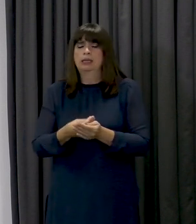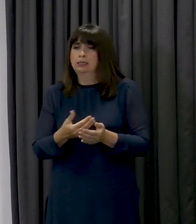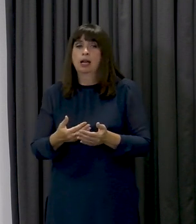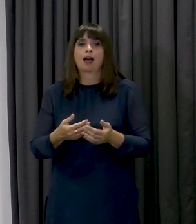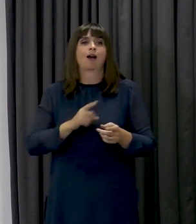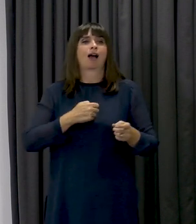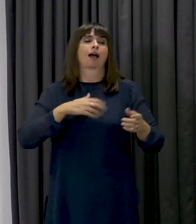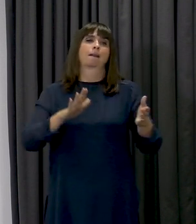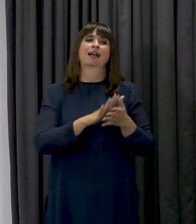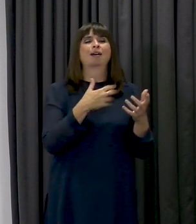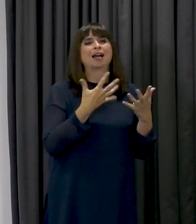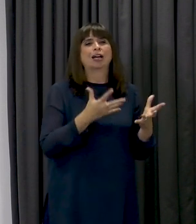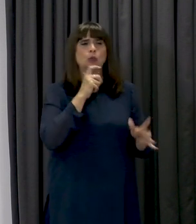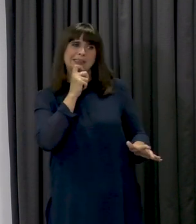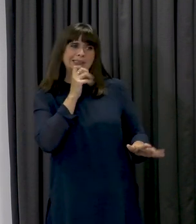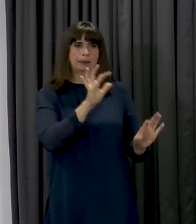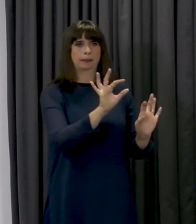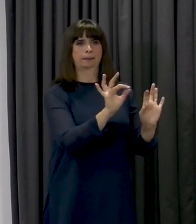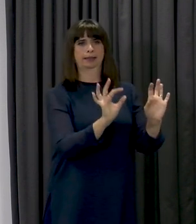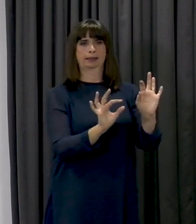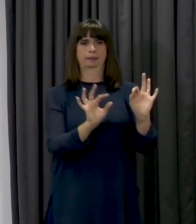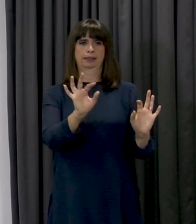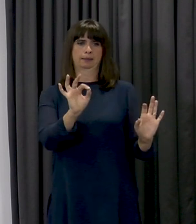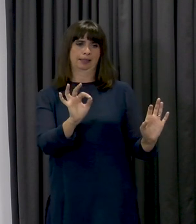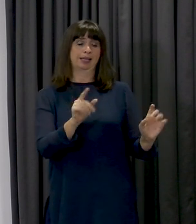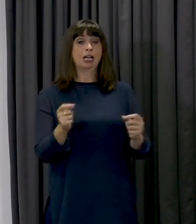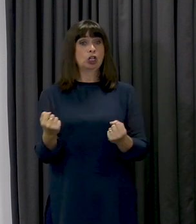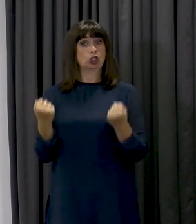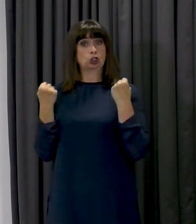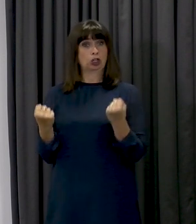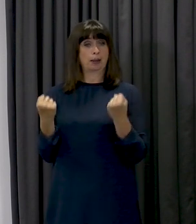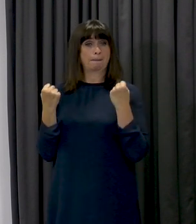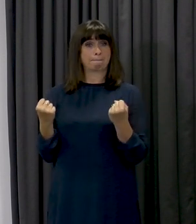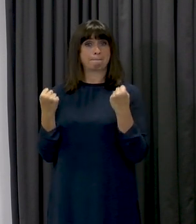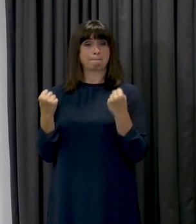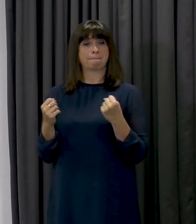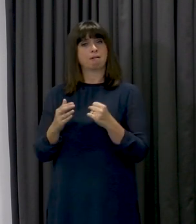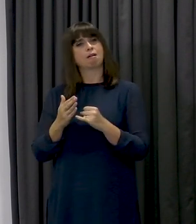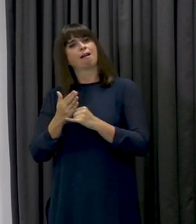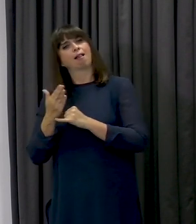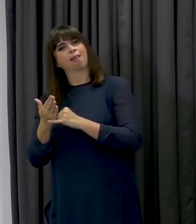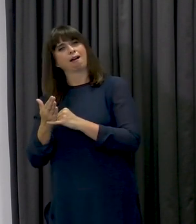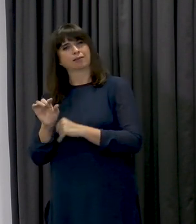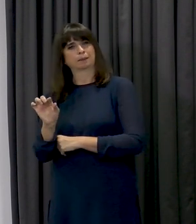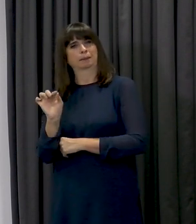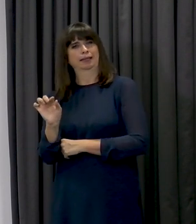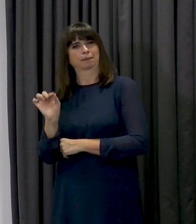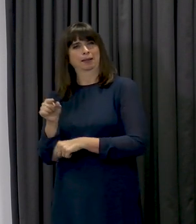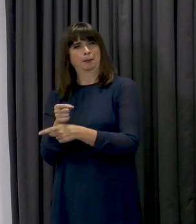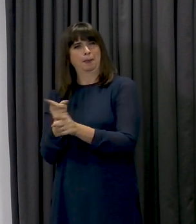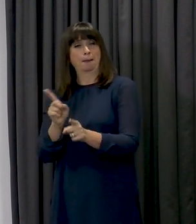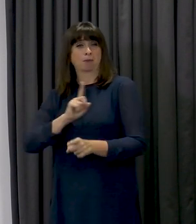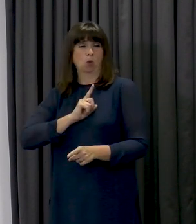to reopen all sorts of other settings. Gyms have had to come towards the end of the list because there are